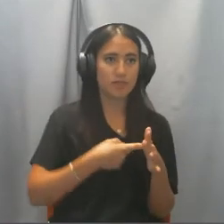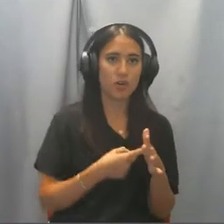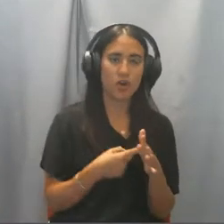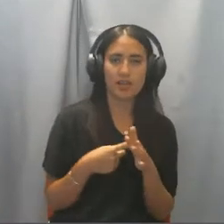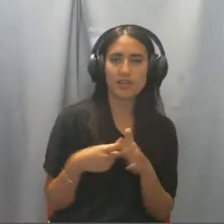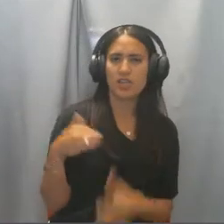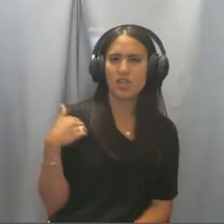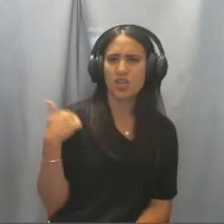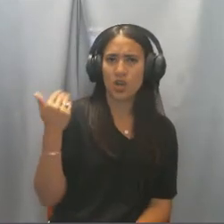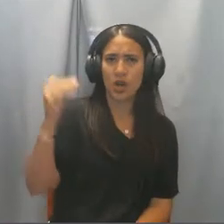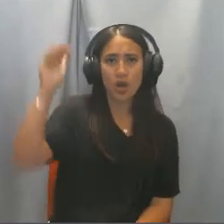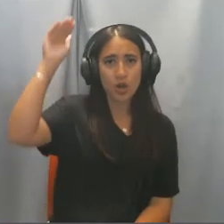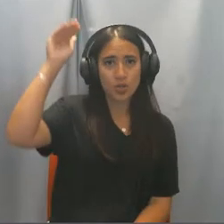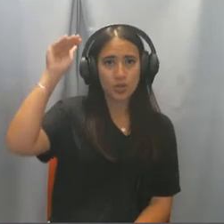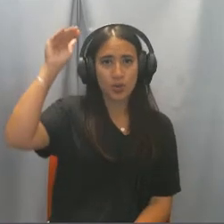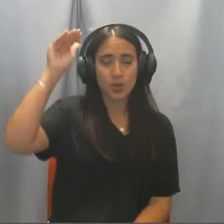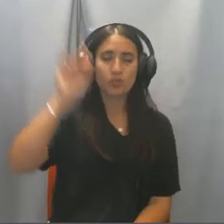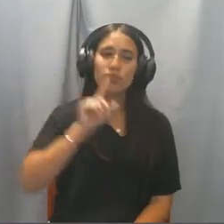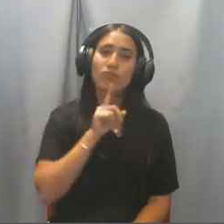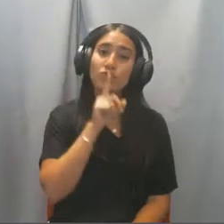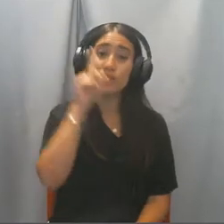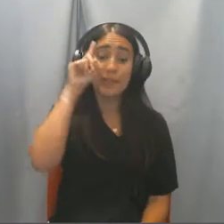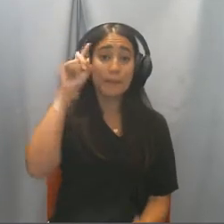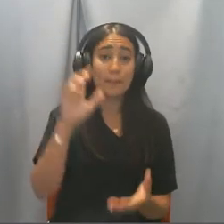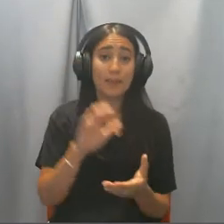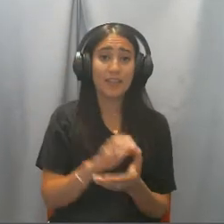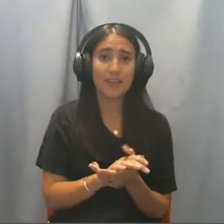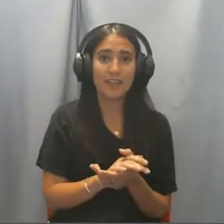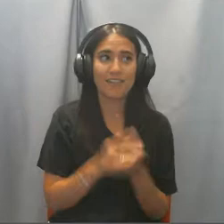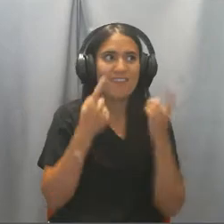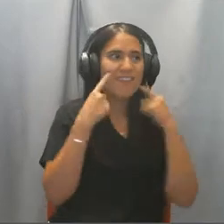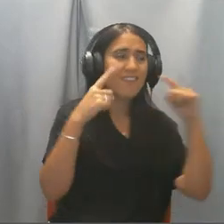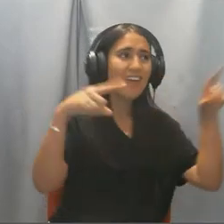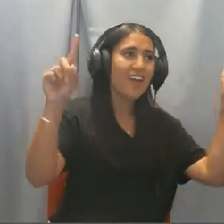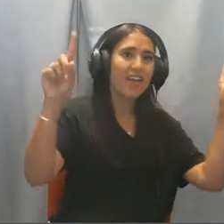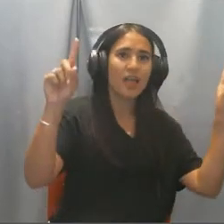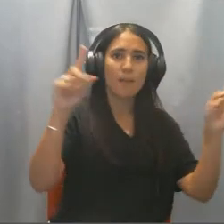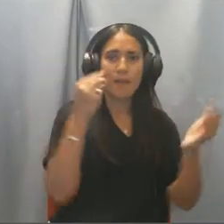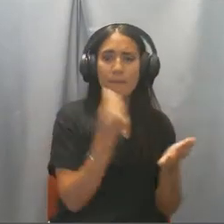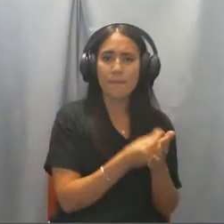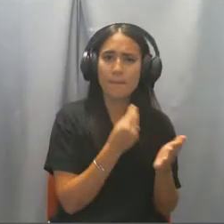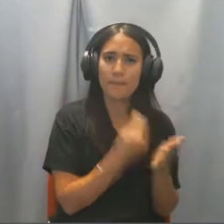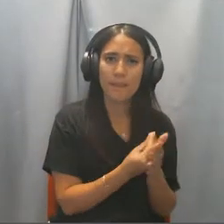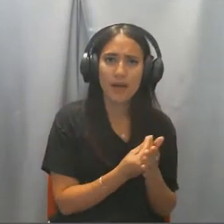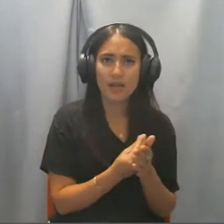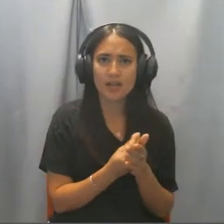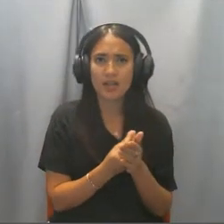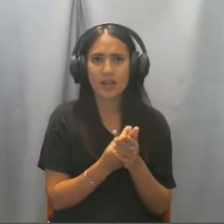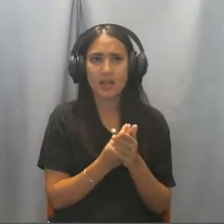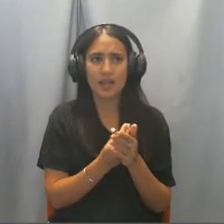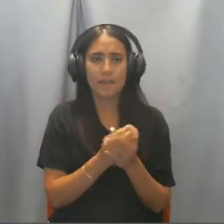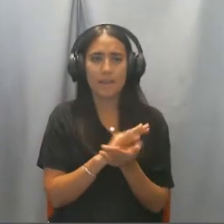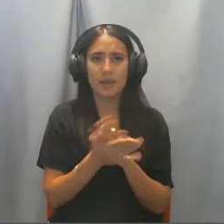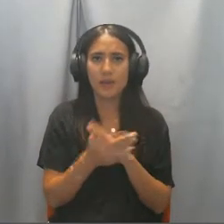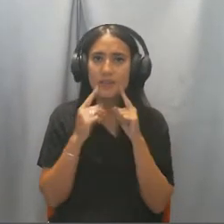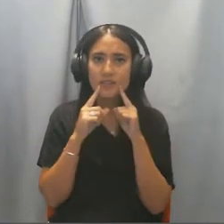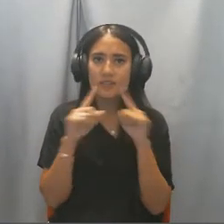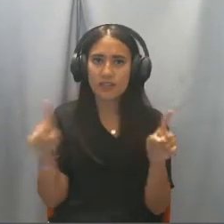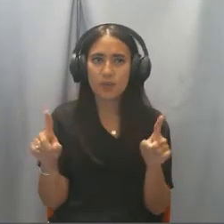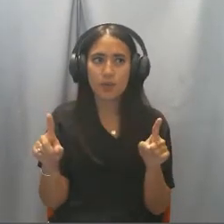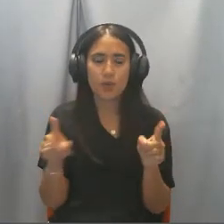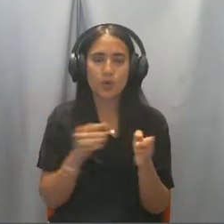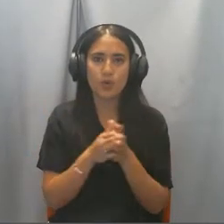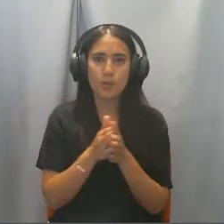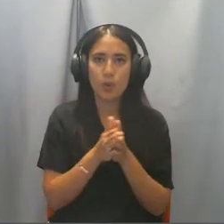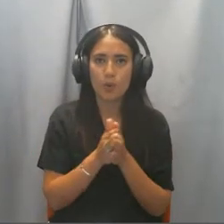really believed that fame and wealth and high achievement were what they needed to go after to have a good life.